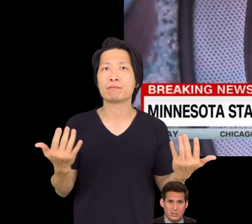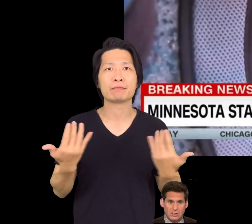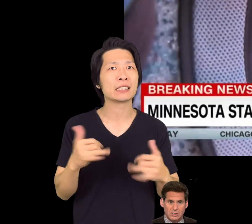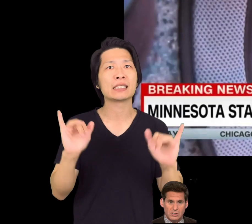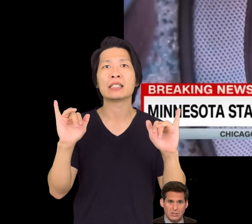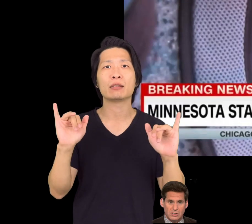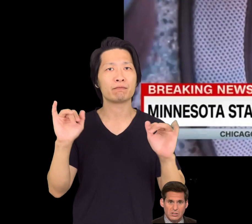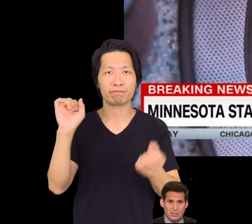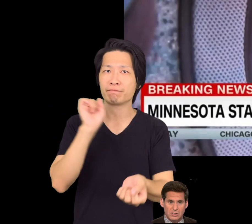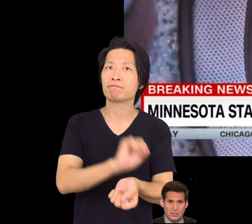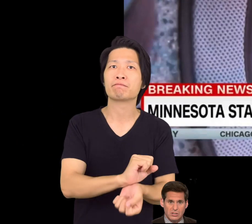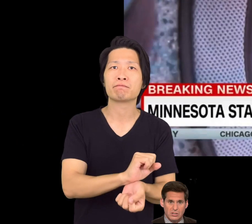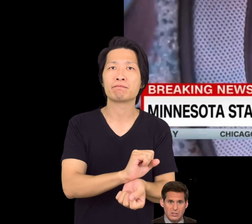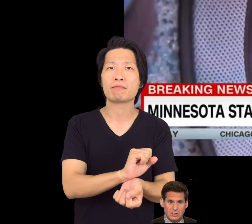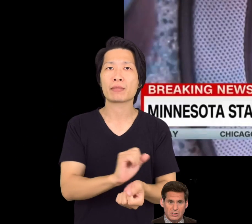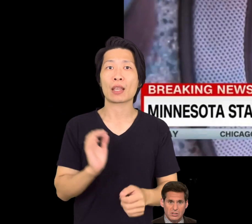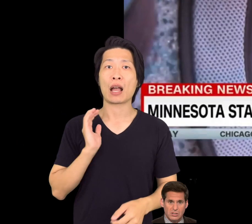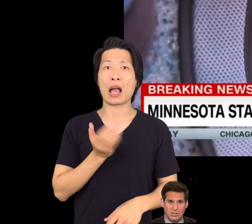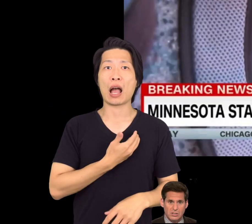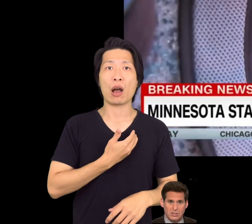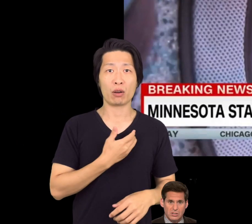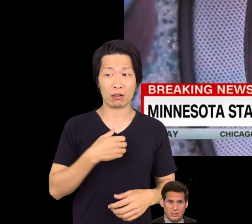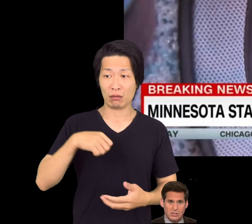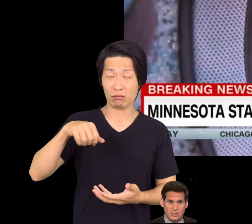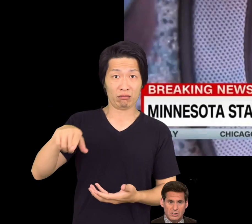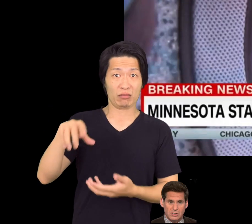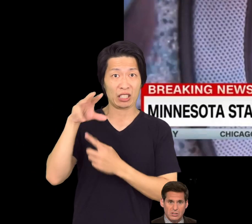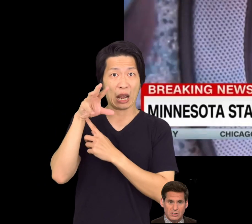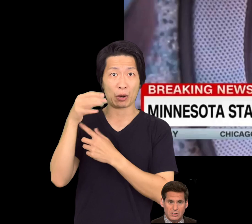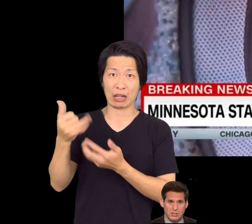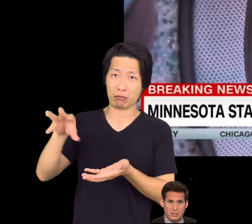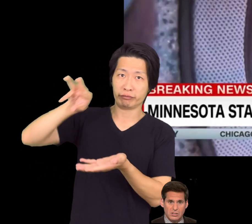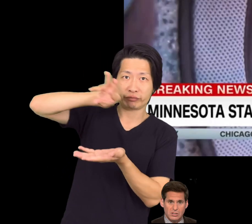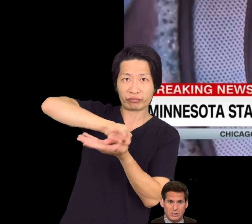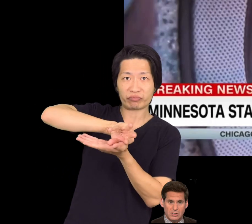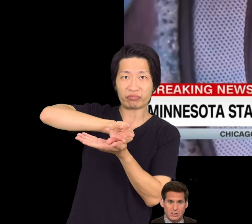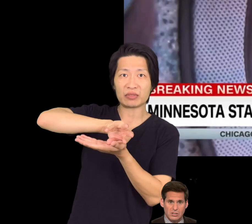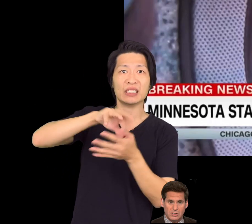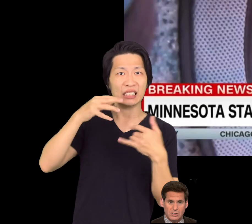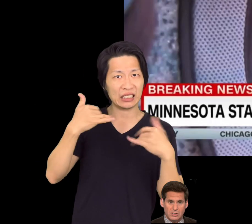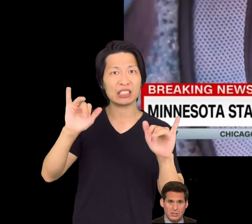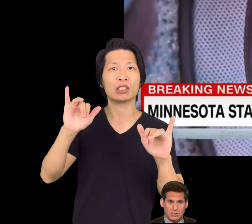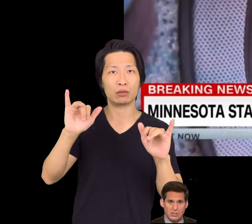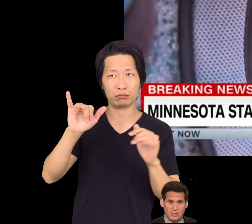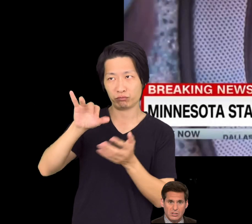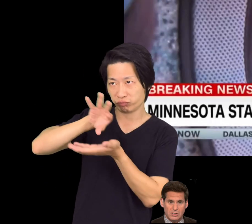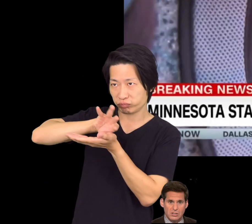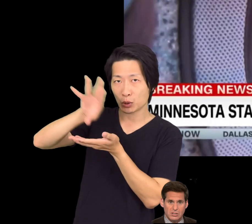Nevertheless, taken into custody, our camera now on the ground,